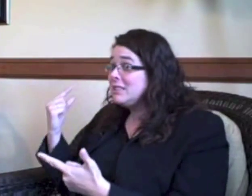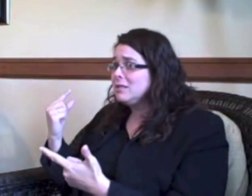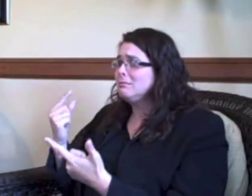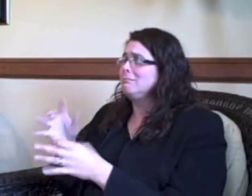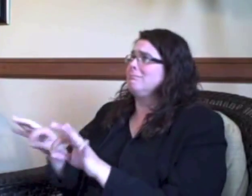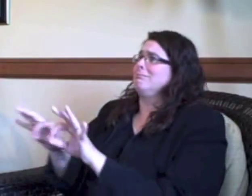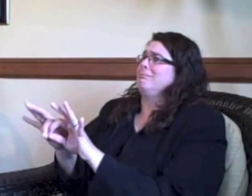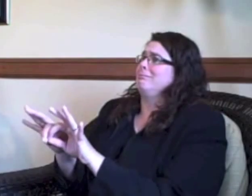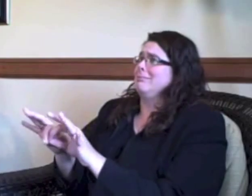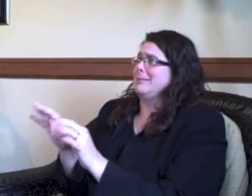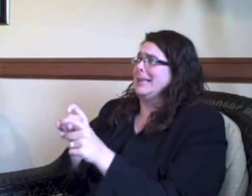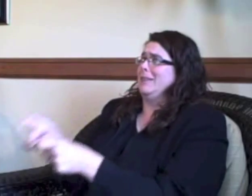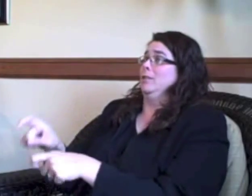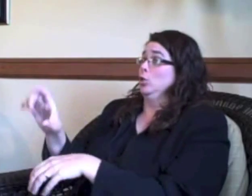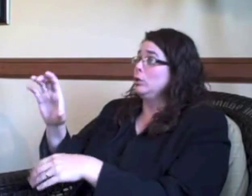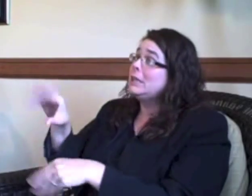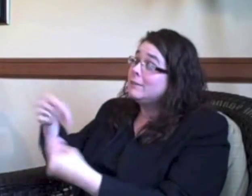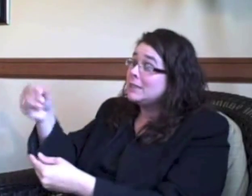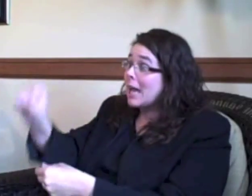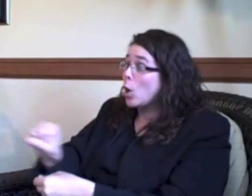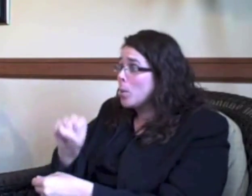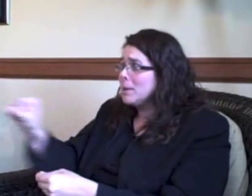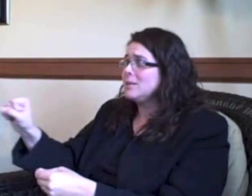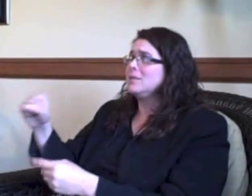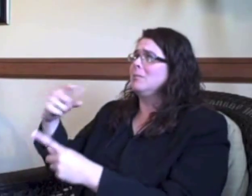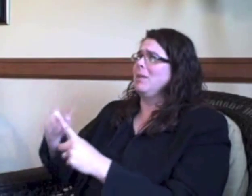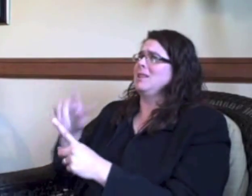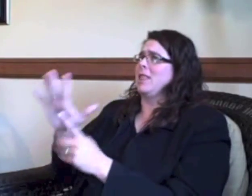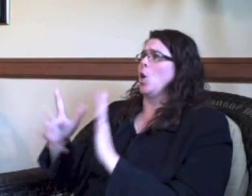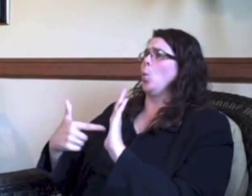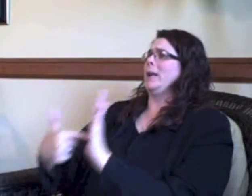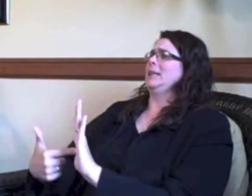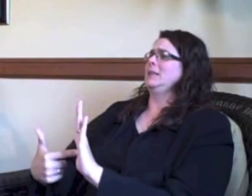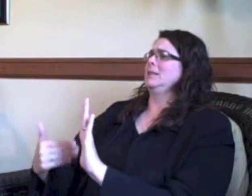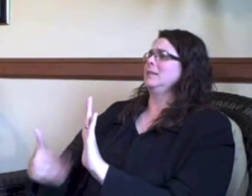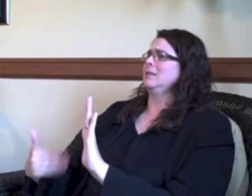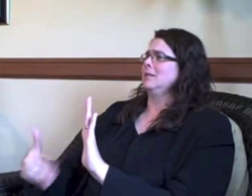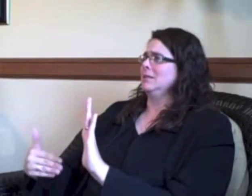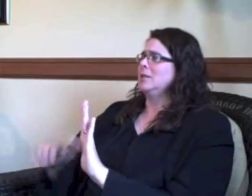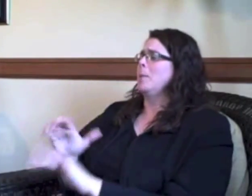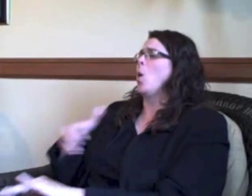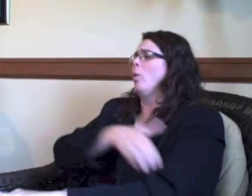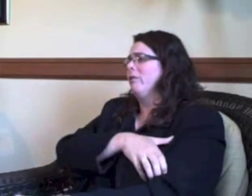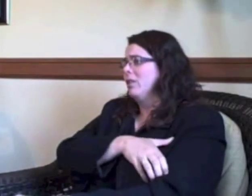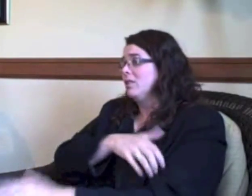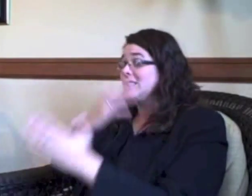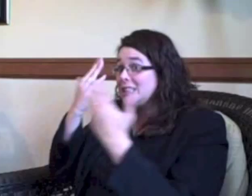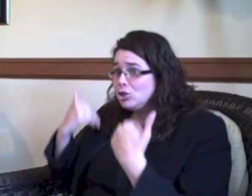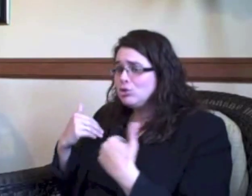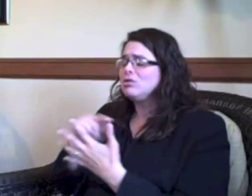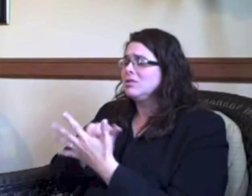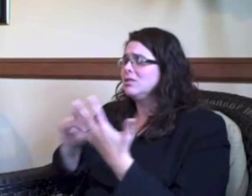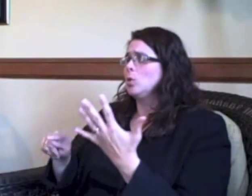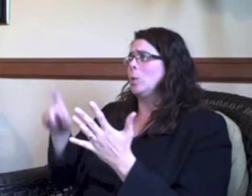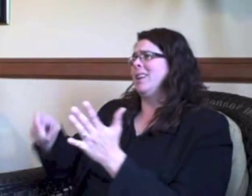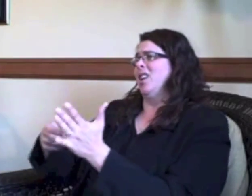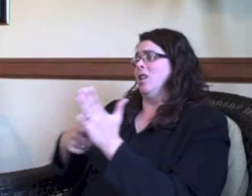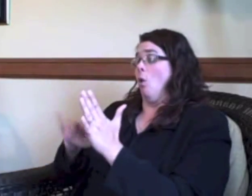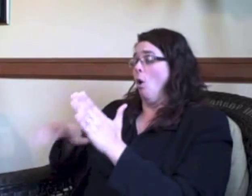He sees fit. Nuns, priests are important gifts because of the sacraments and what they represent, and it's very powerful.